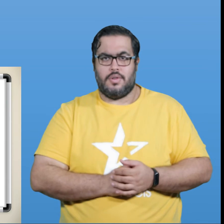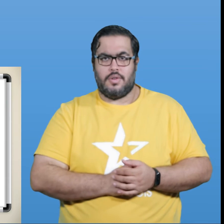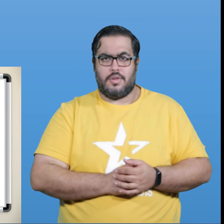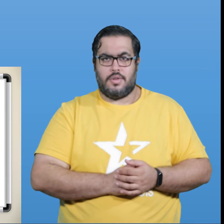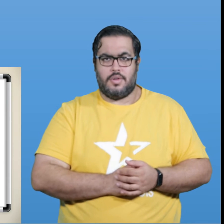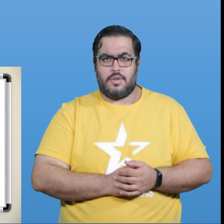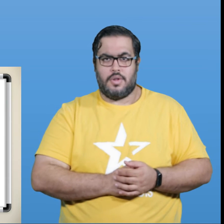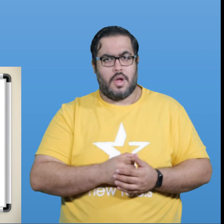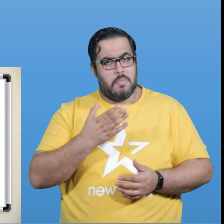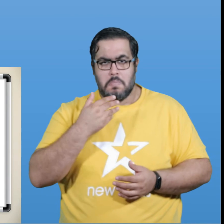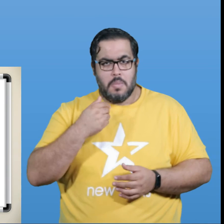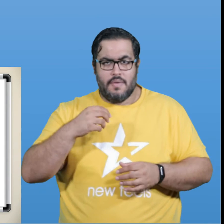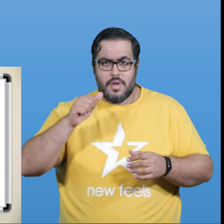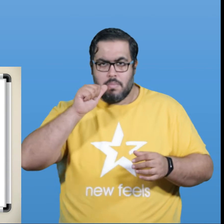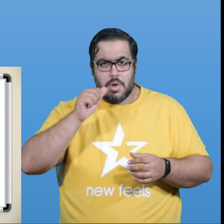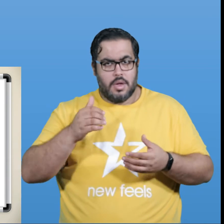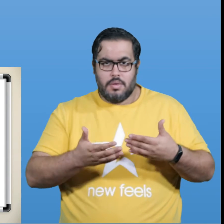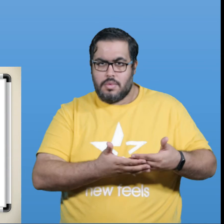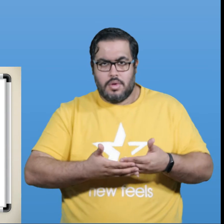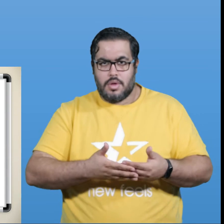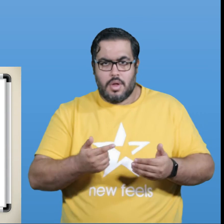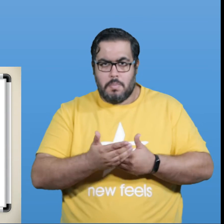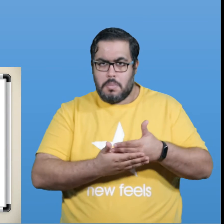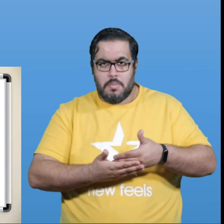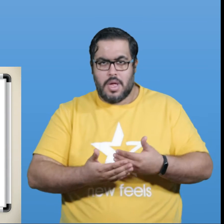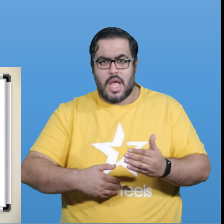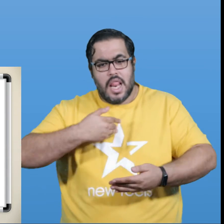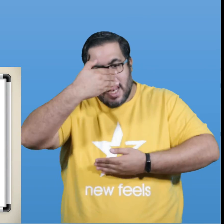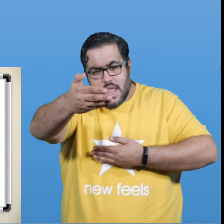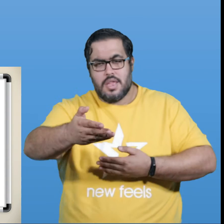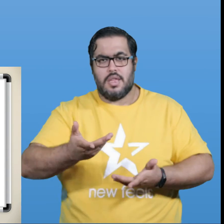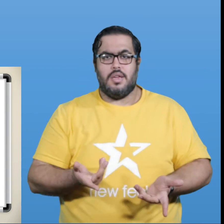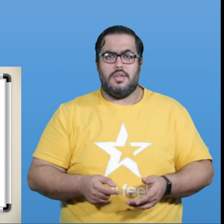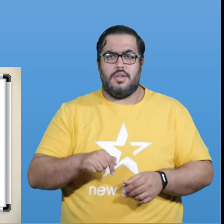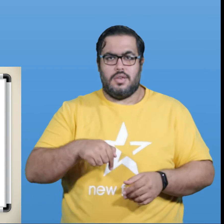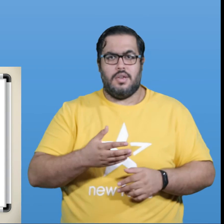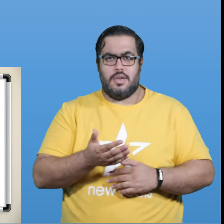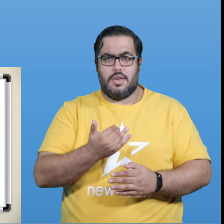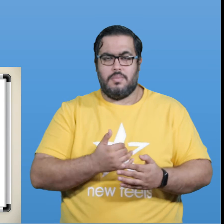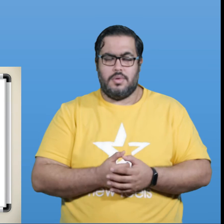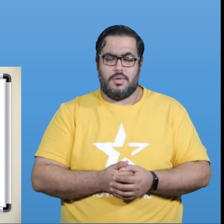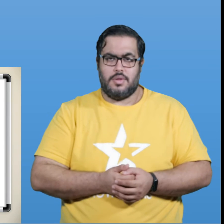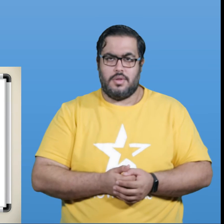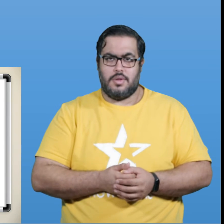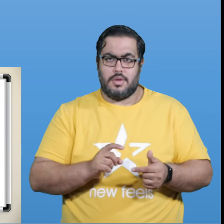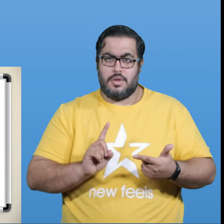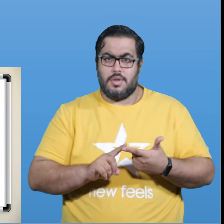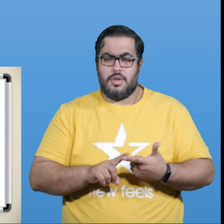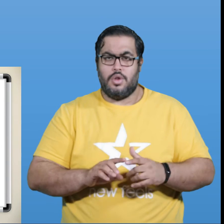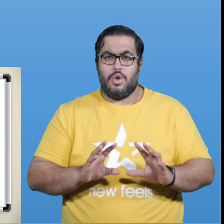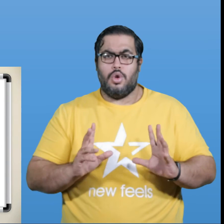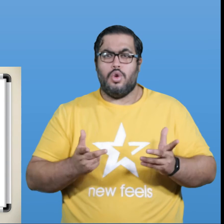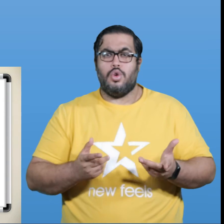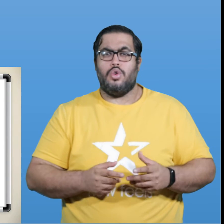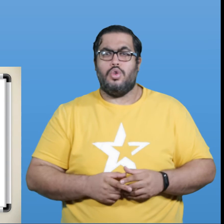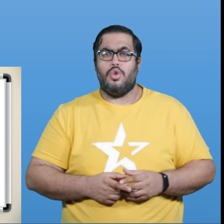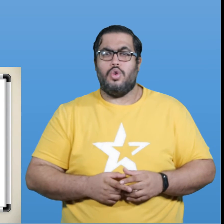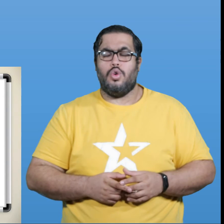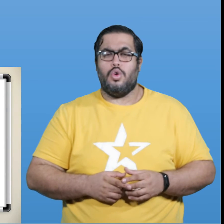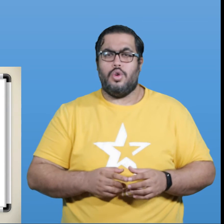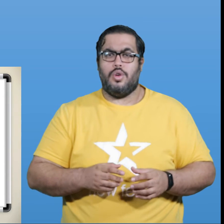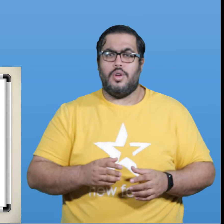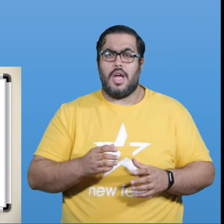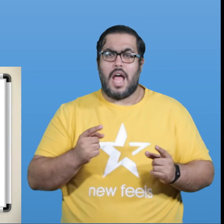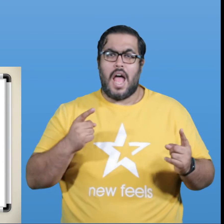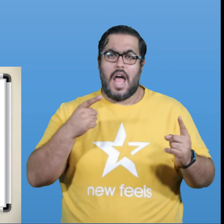doesn't involve the baby yet, because the baby is not even born yet. So question number 2, what is the purpose of a baby shower?